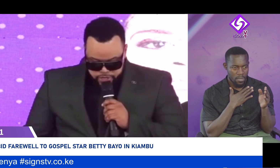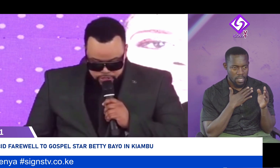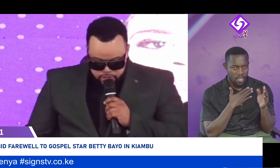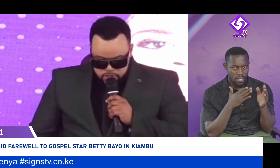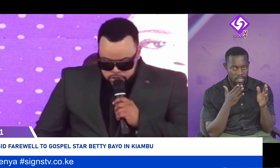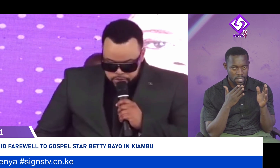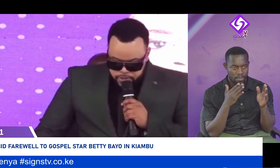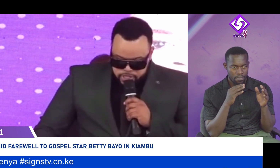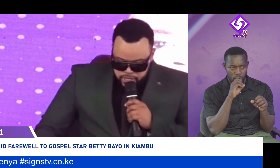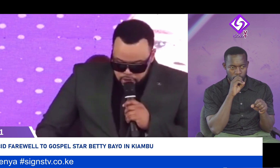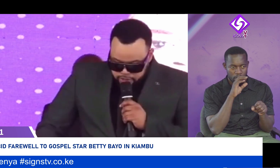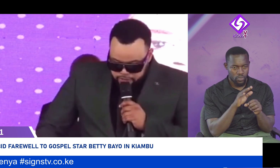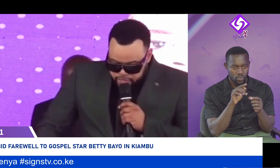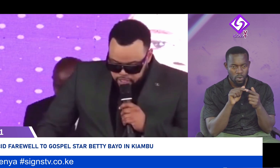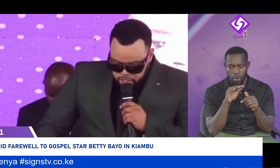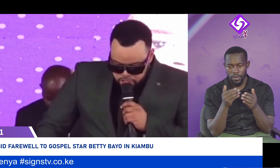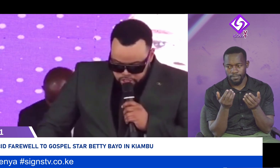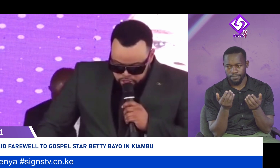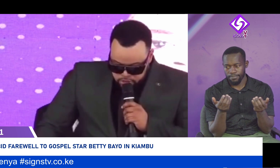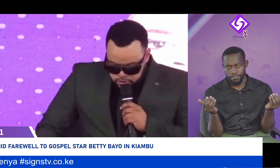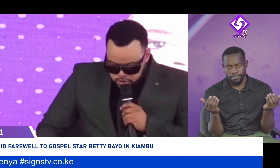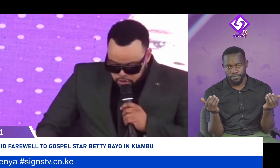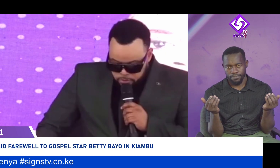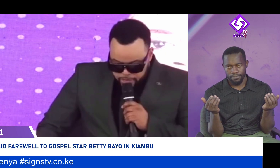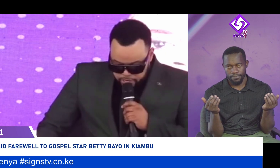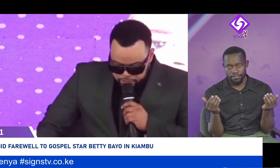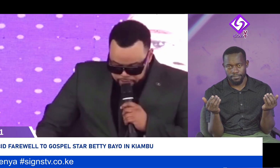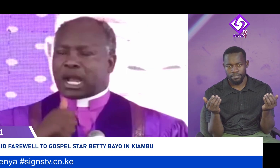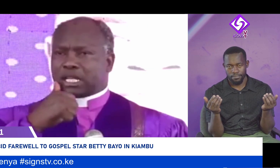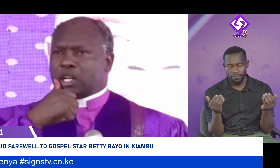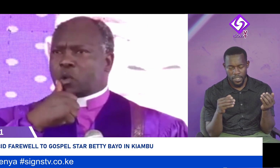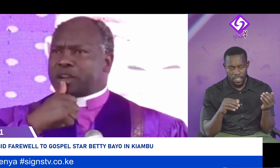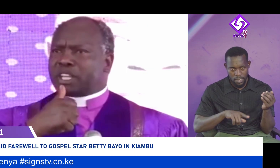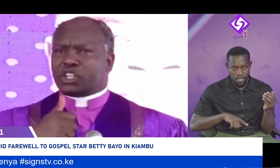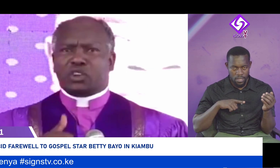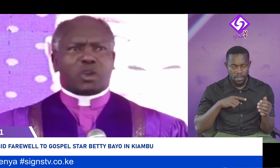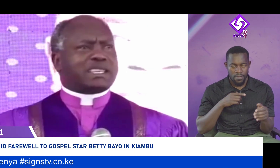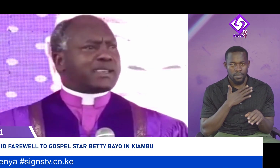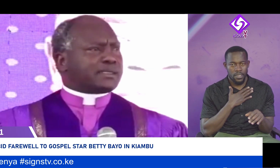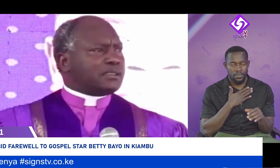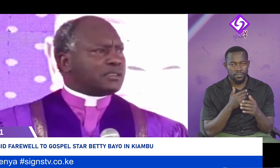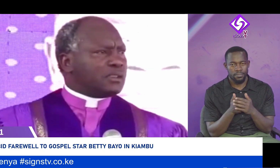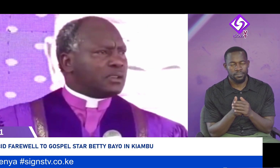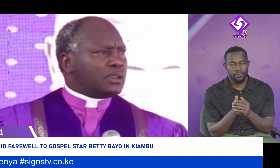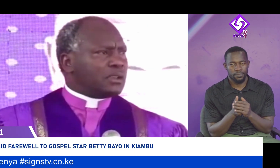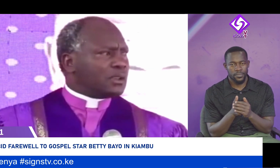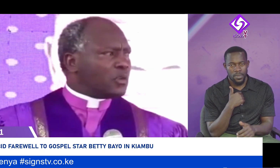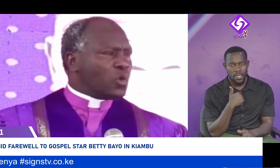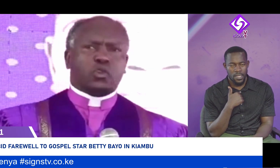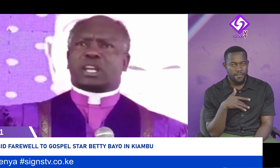children is now the very engine of my life. Wakati nilikuwa nimeshindwa kiasi kununua